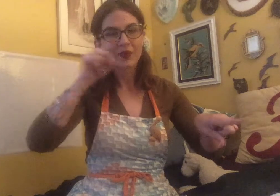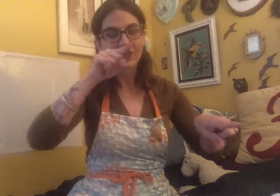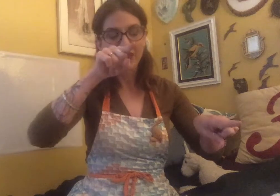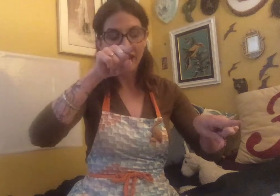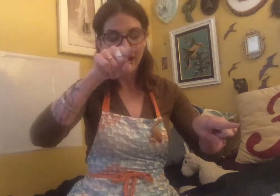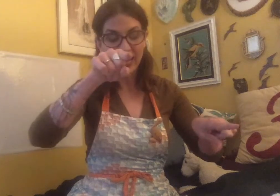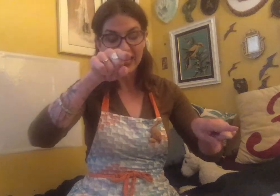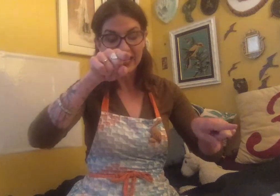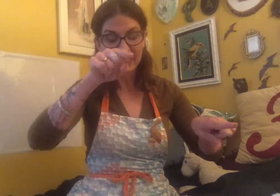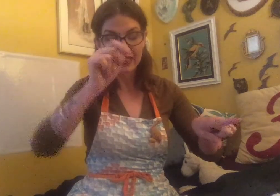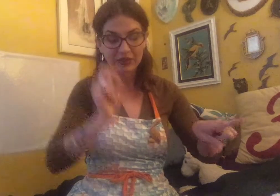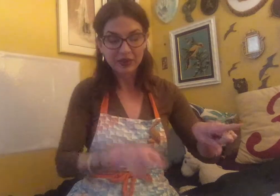I.